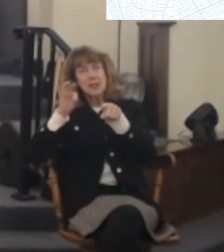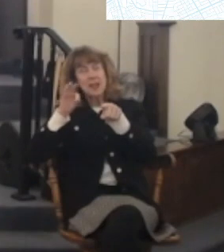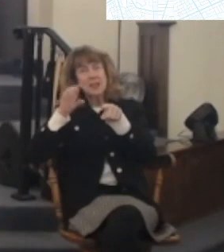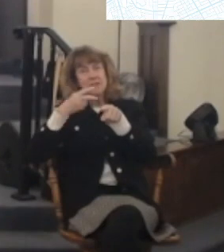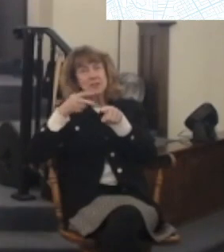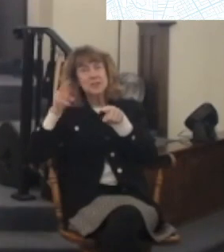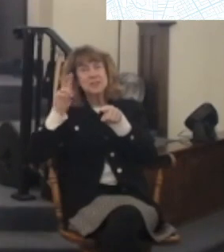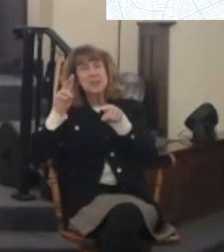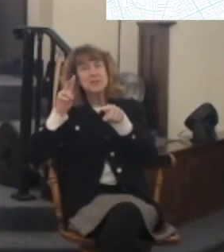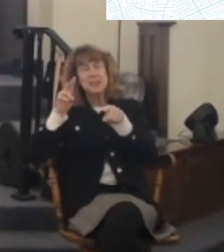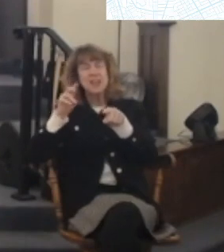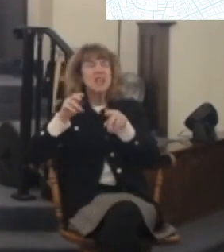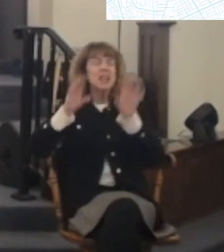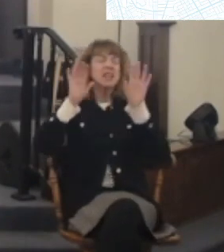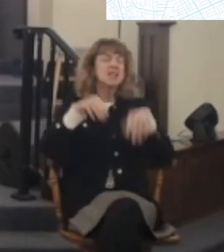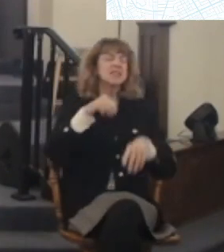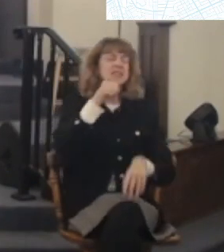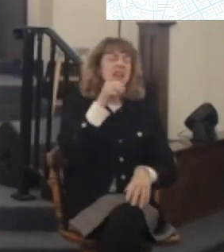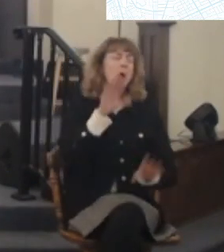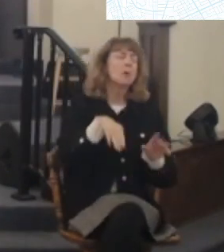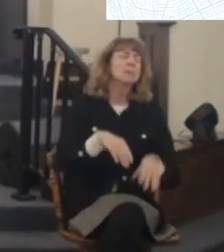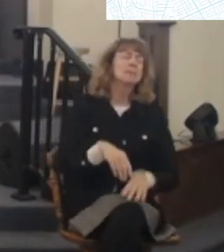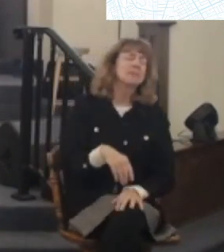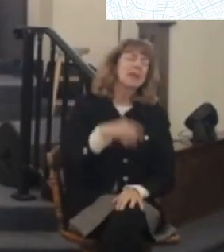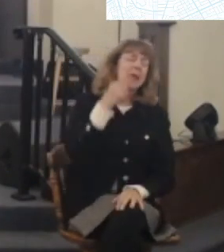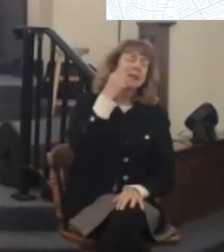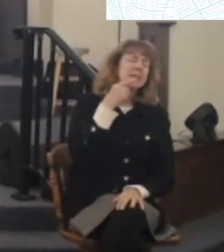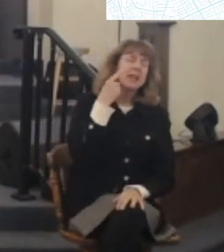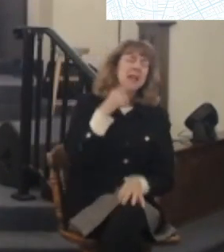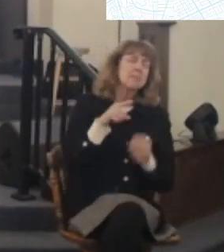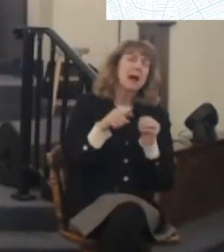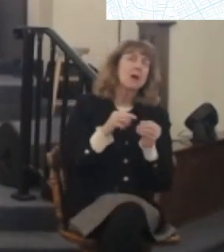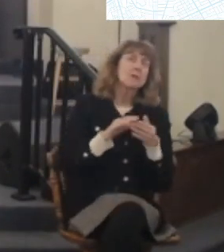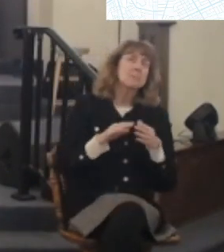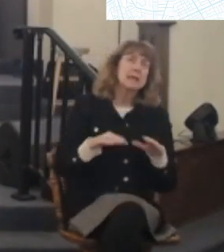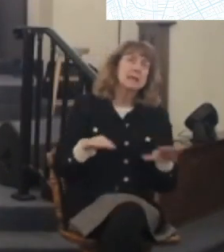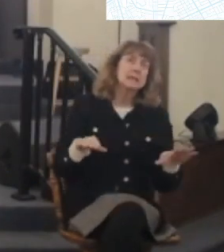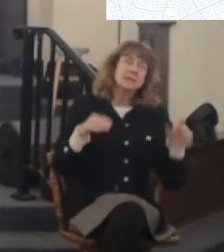he doesn't say, think about the peace and prosperity of the city.